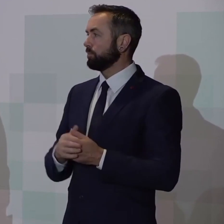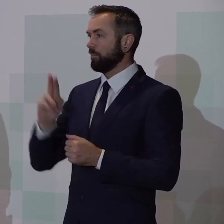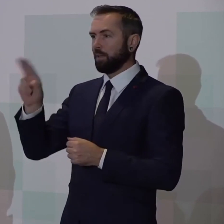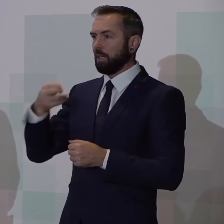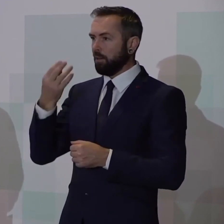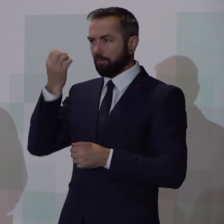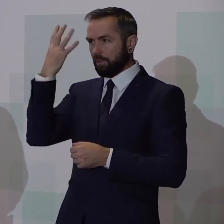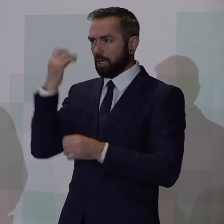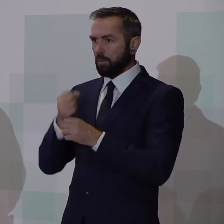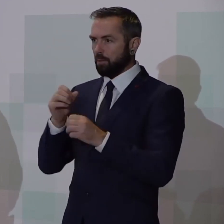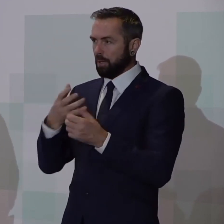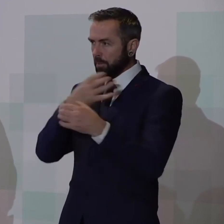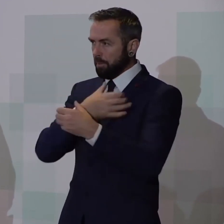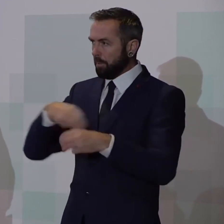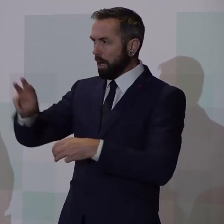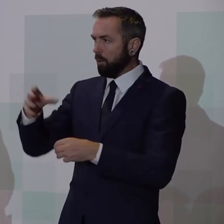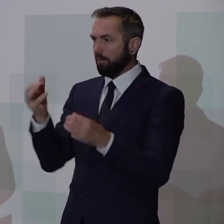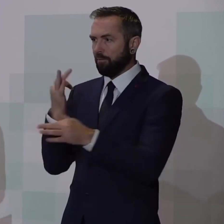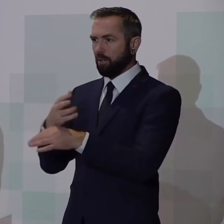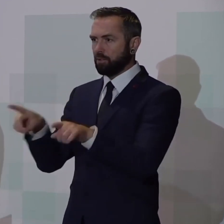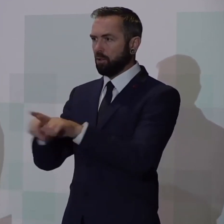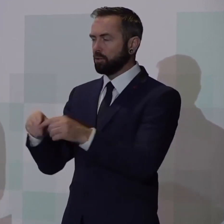to empower fathers too. Thank you.